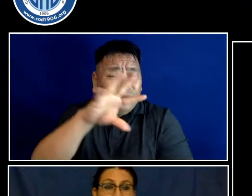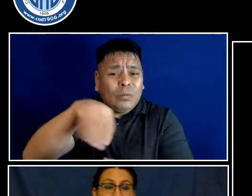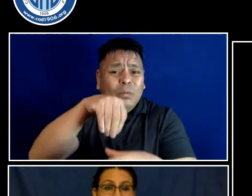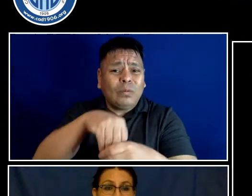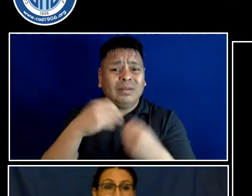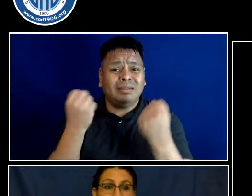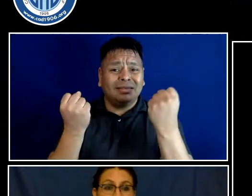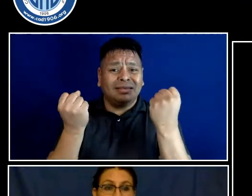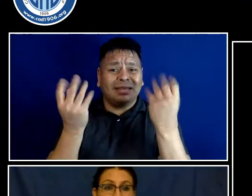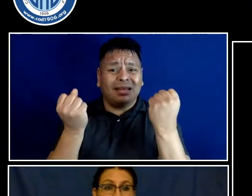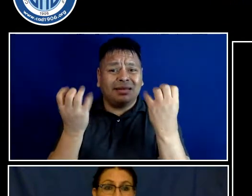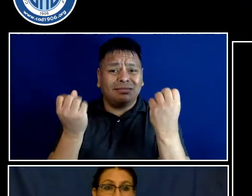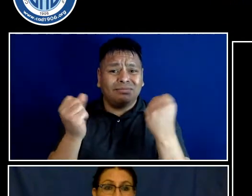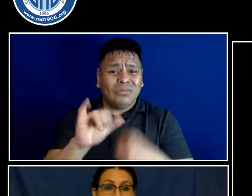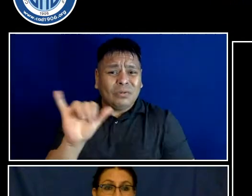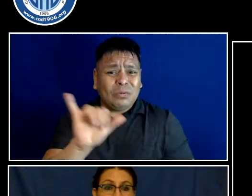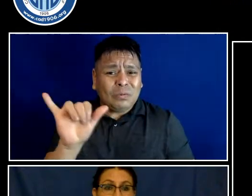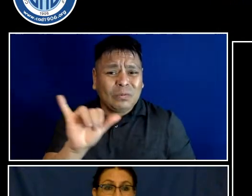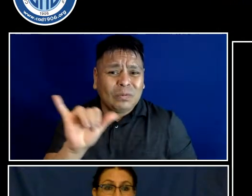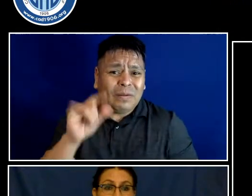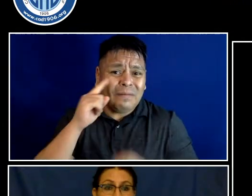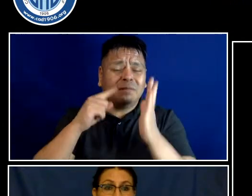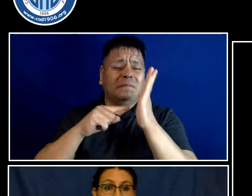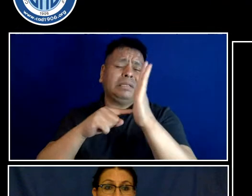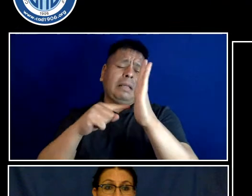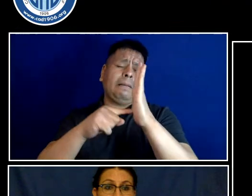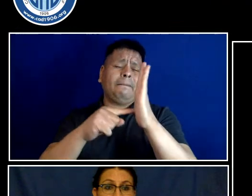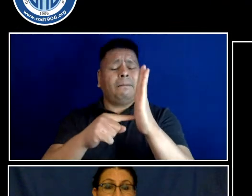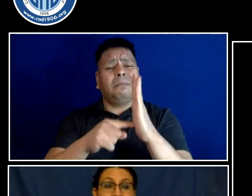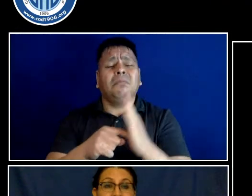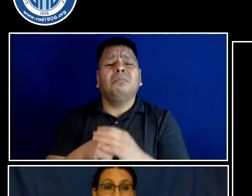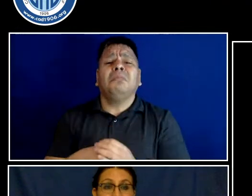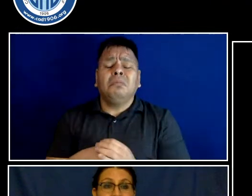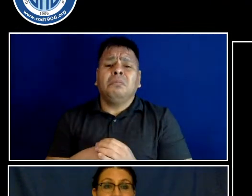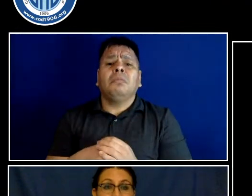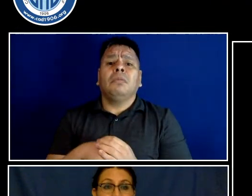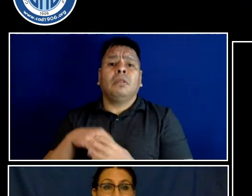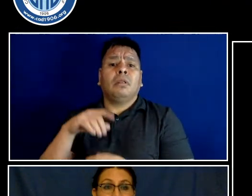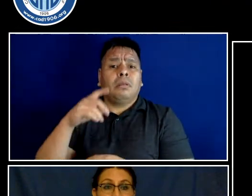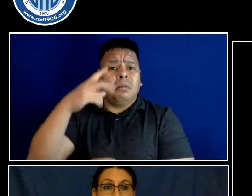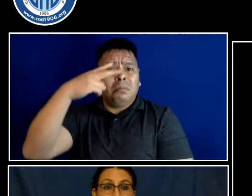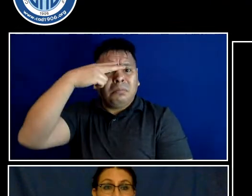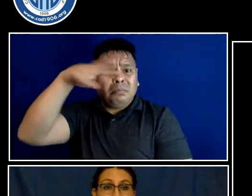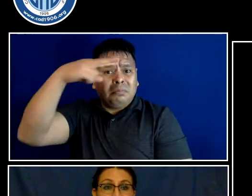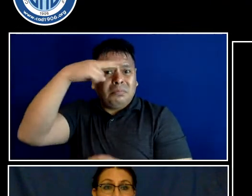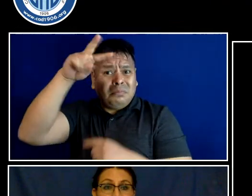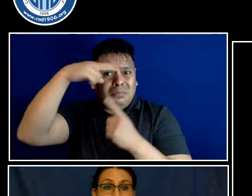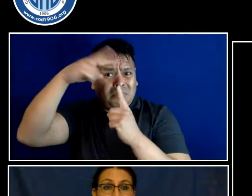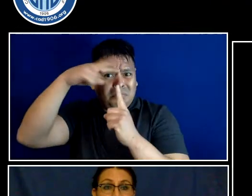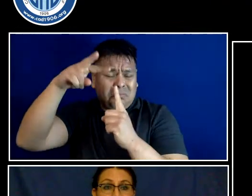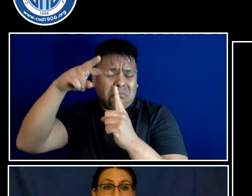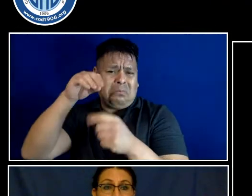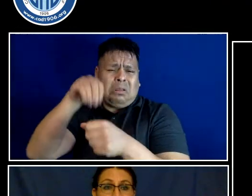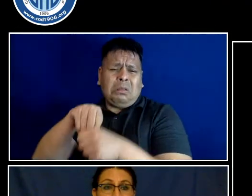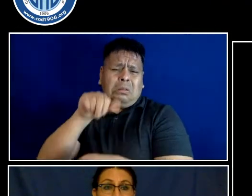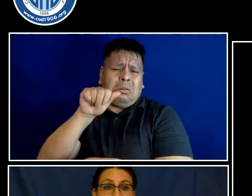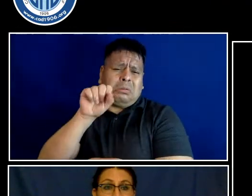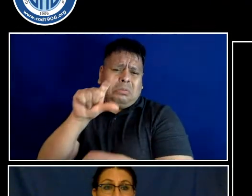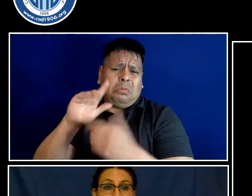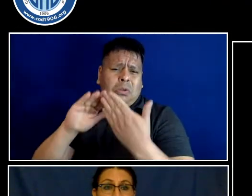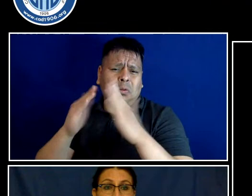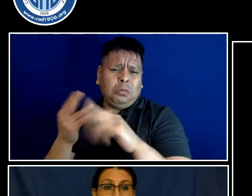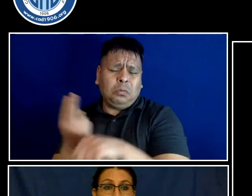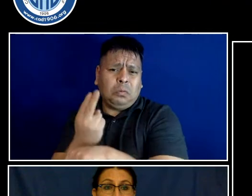to misunderstandings. It's important to identify how to understand how people self-identify and refer to them as